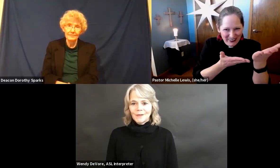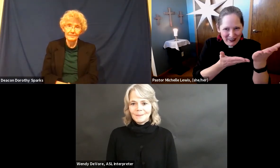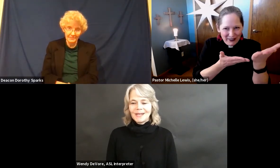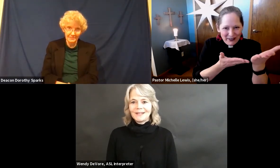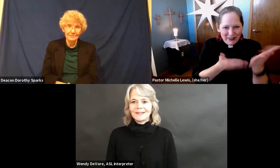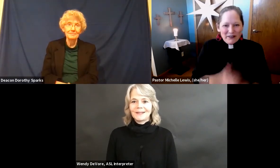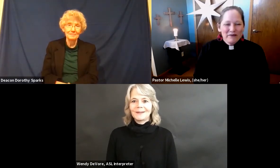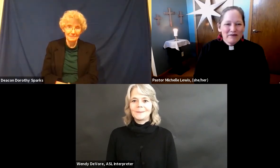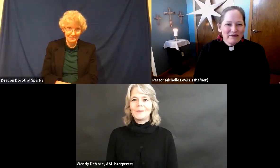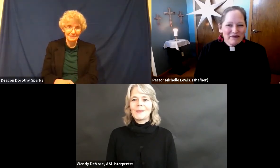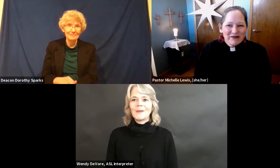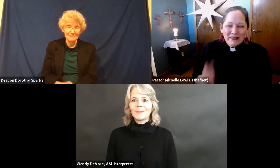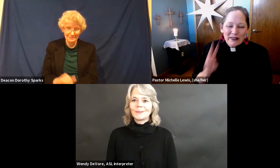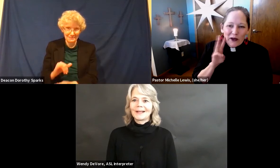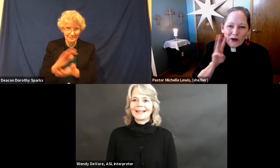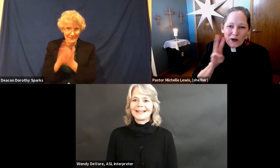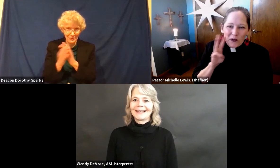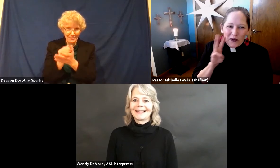Dorothy, peace with you.